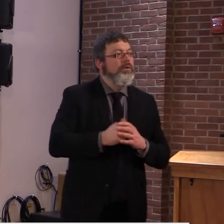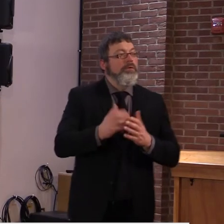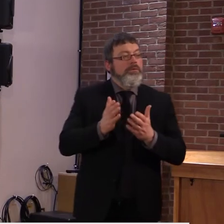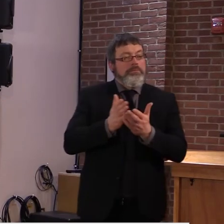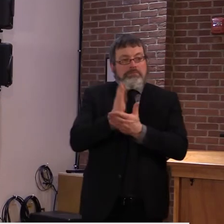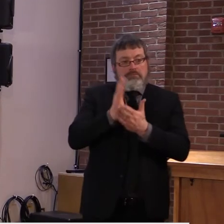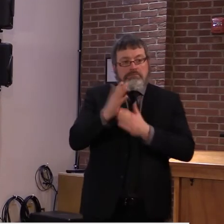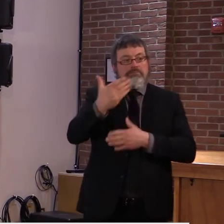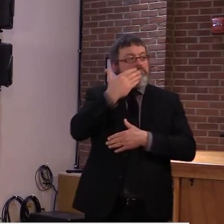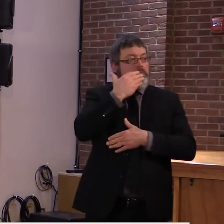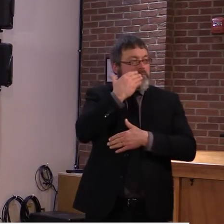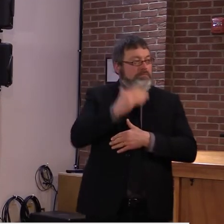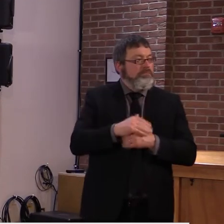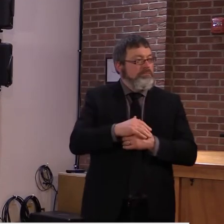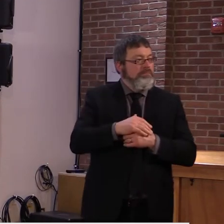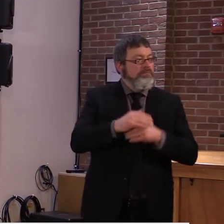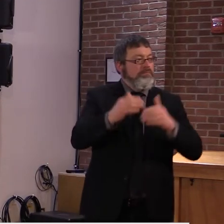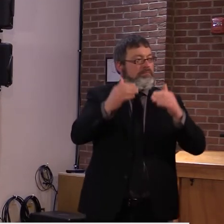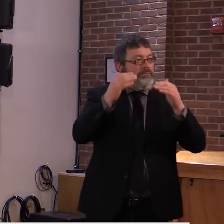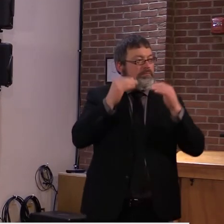Avery, WCAS.